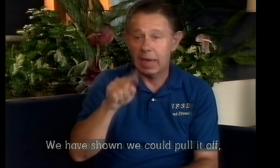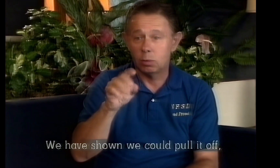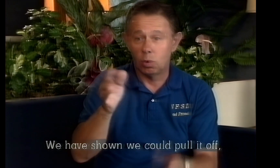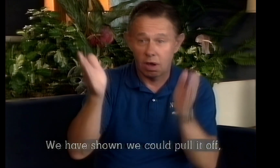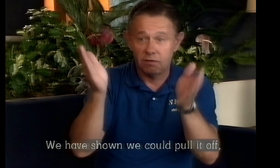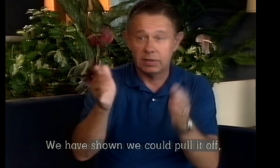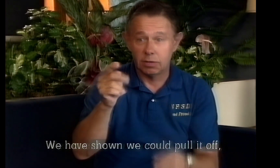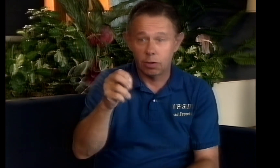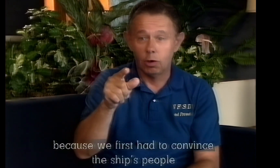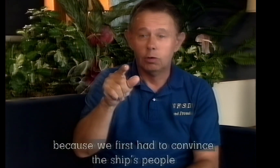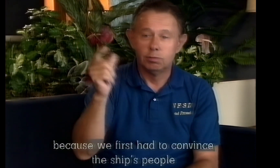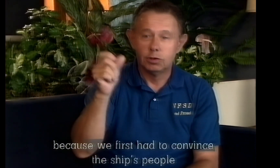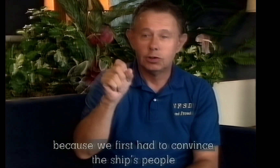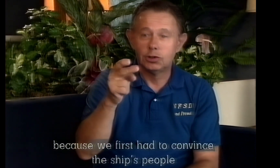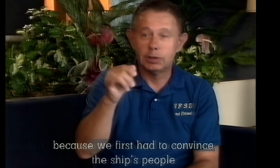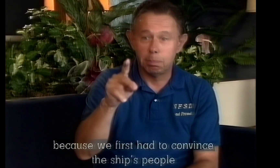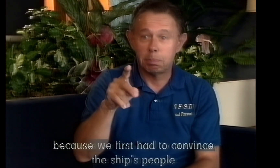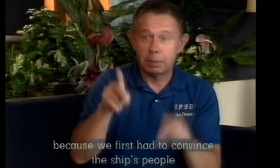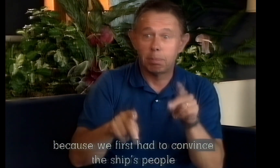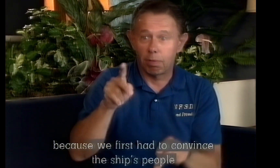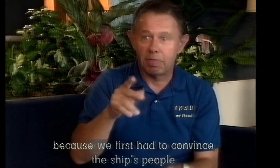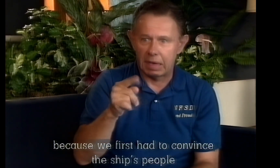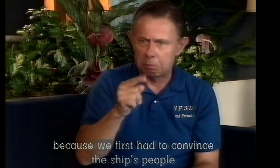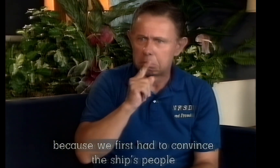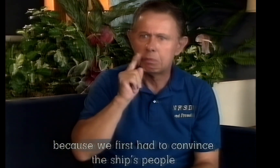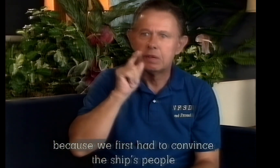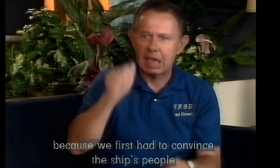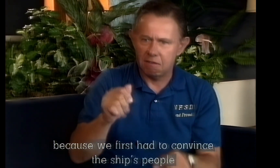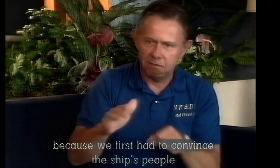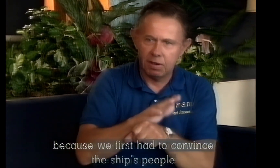off because we first had to convince the ship's people that we could fill the boat.